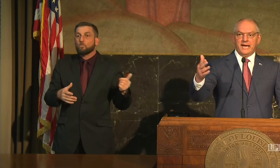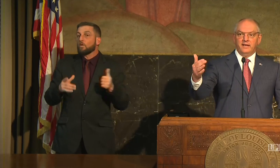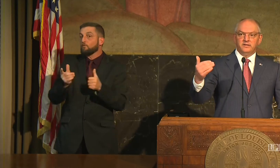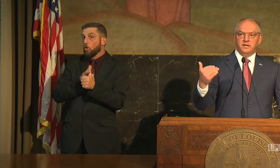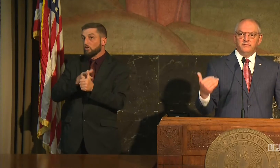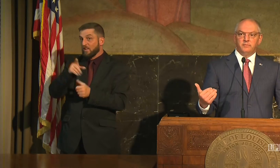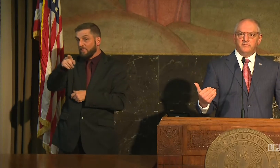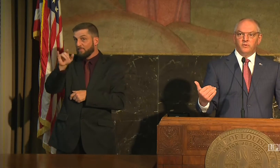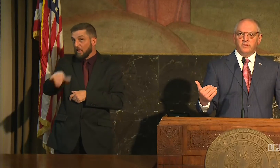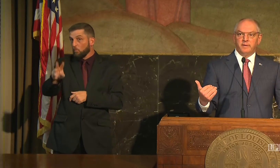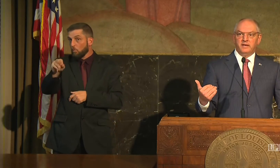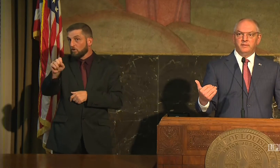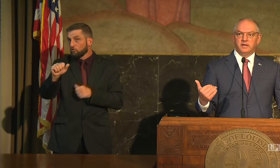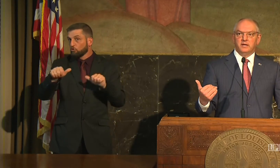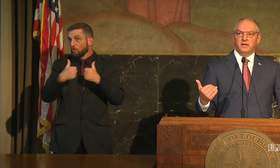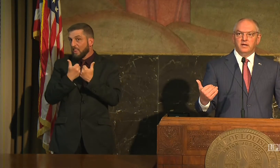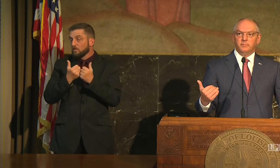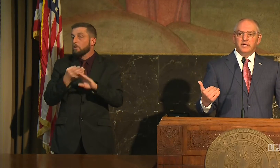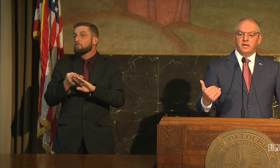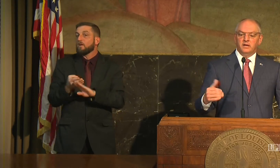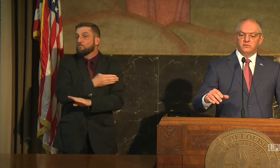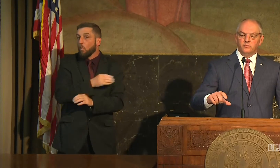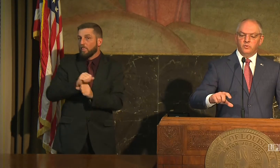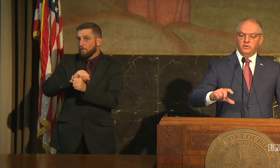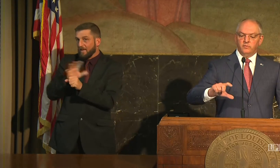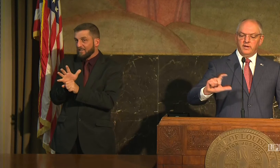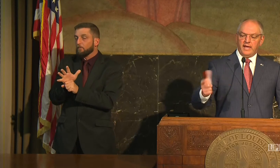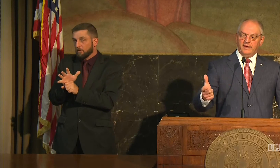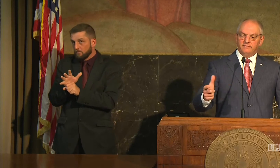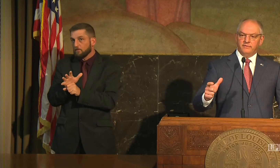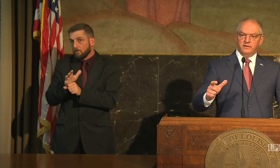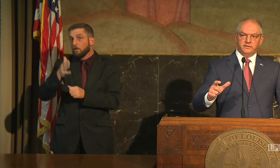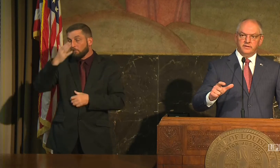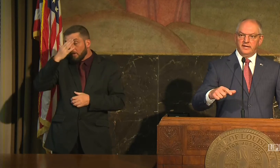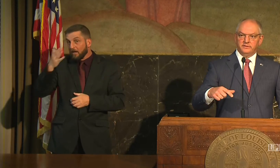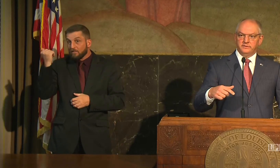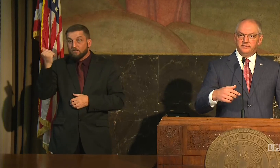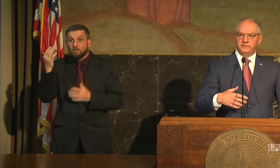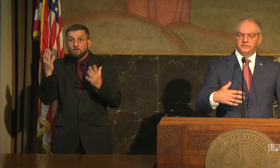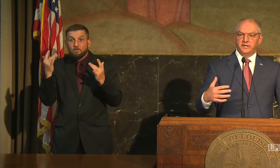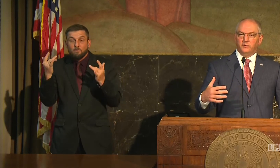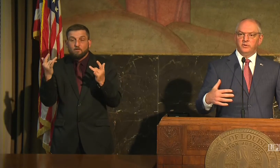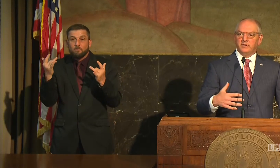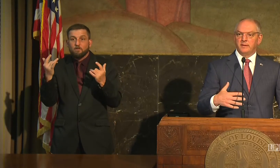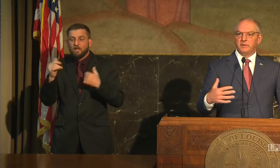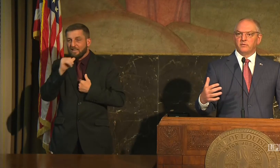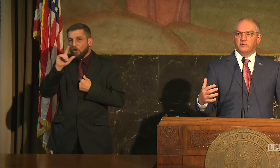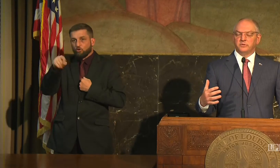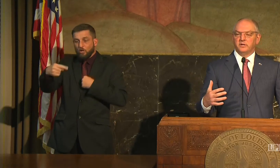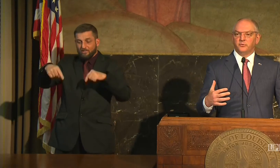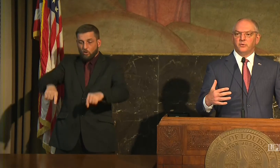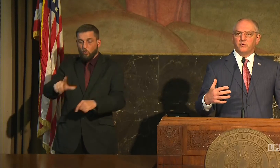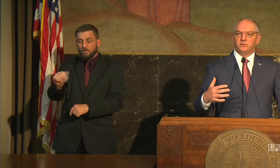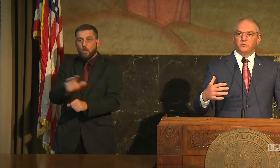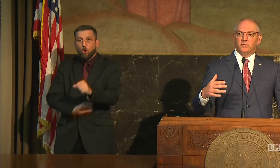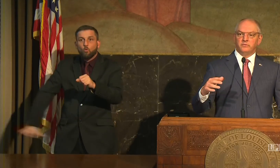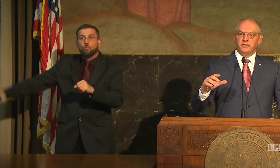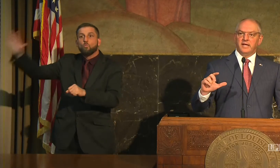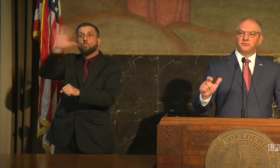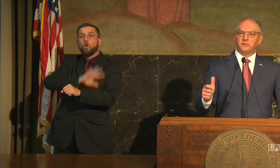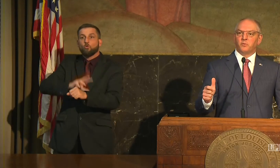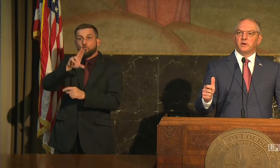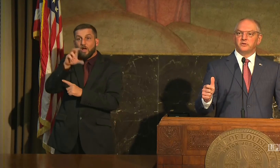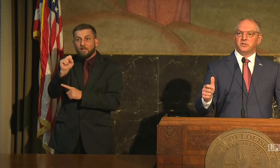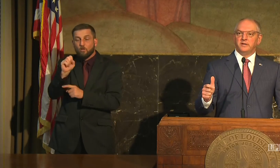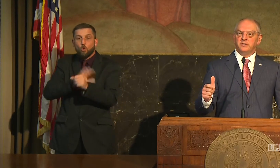was a challenge even before the pandemic because we have, not just in Louisiana, but across the country and across the world,